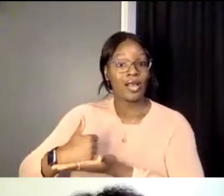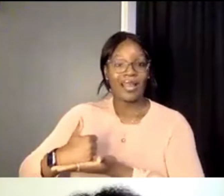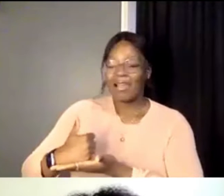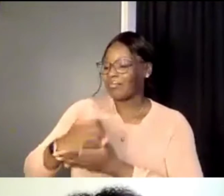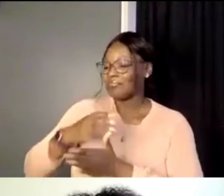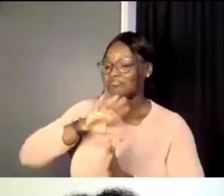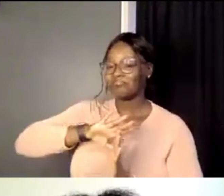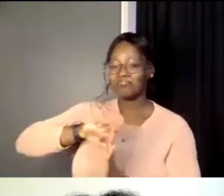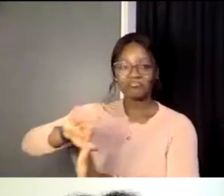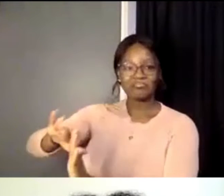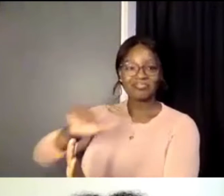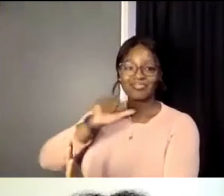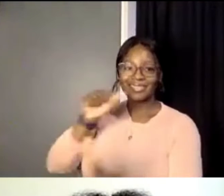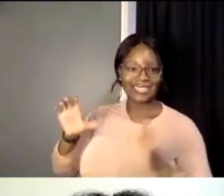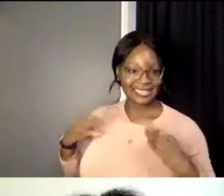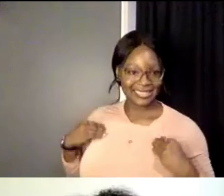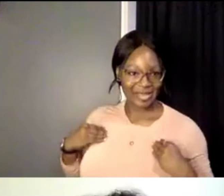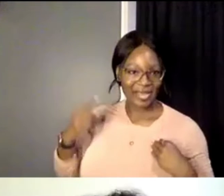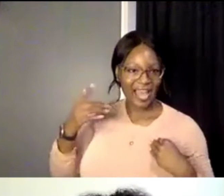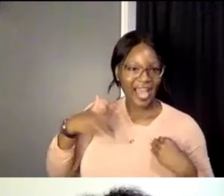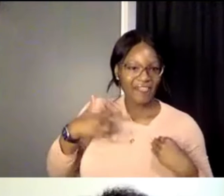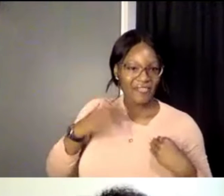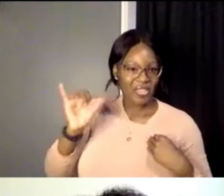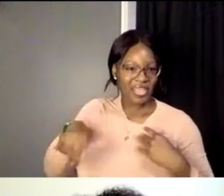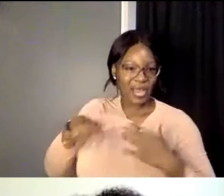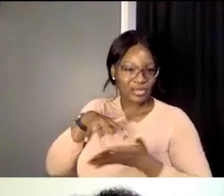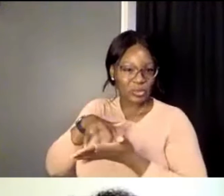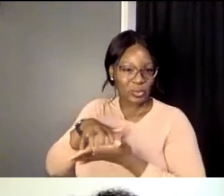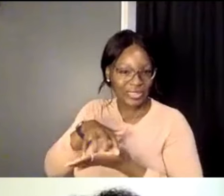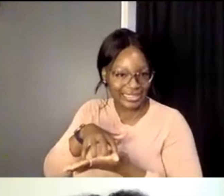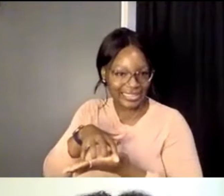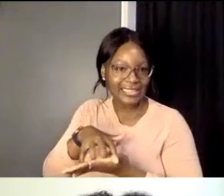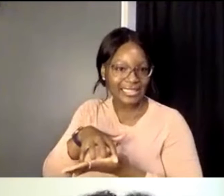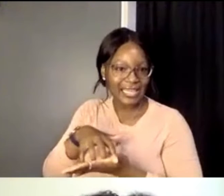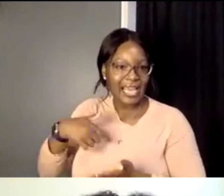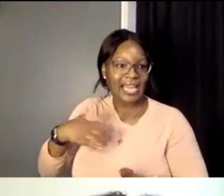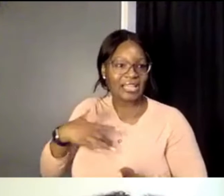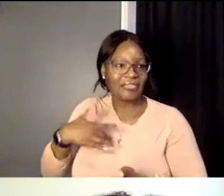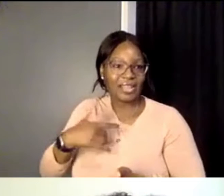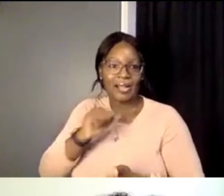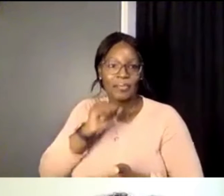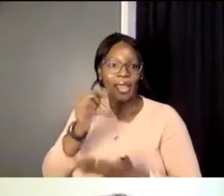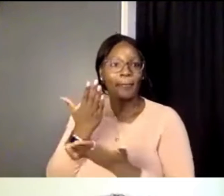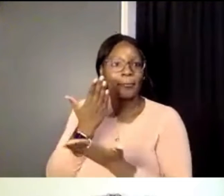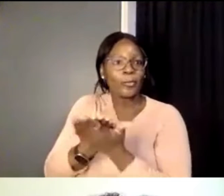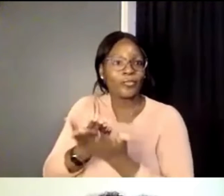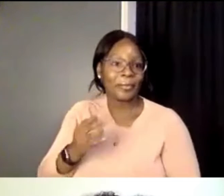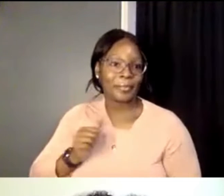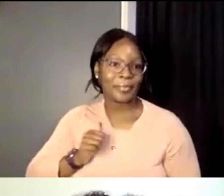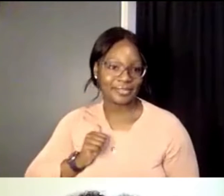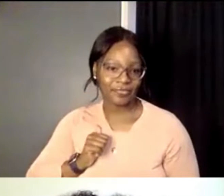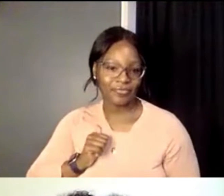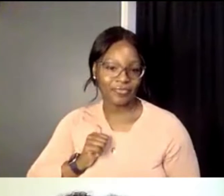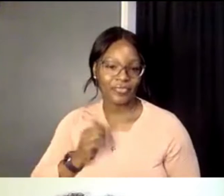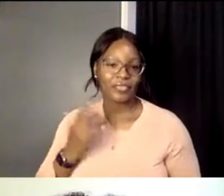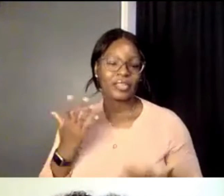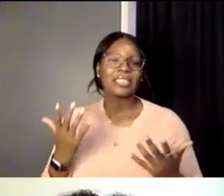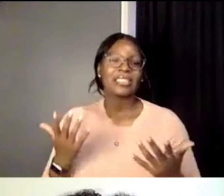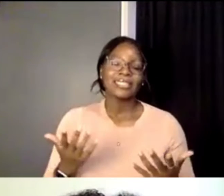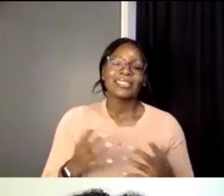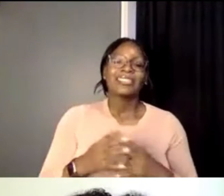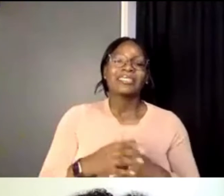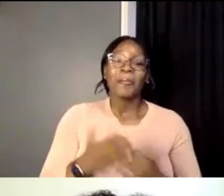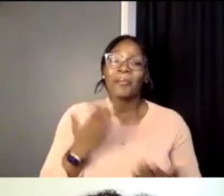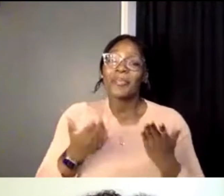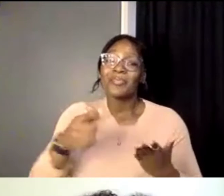weakness and I wasn't really kind of pulling my own weight and proving myself, right? So I'm sure